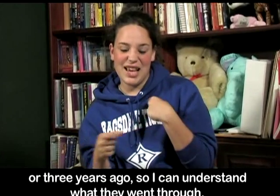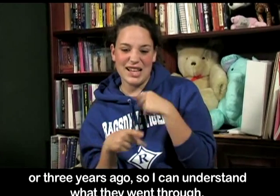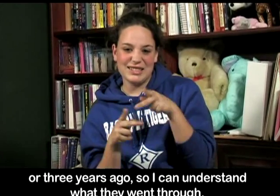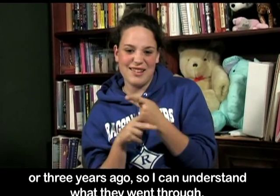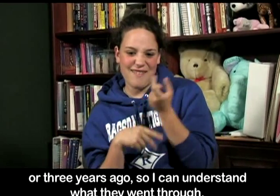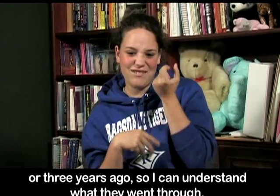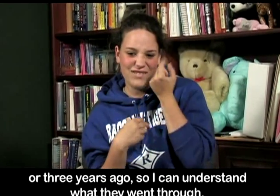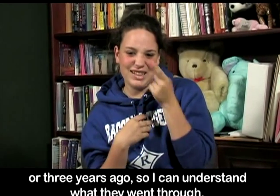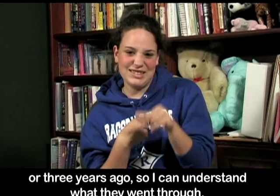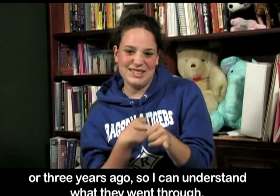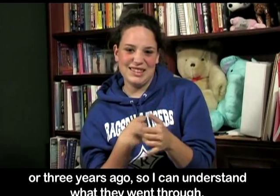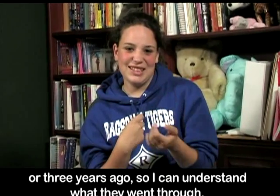went through.